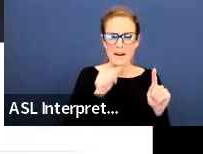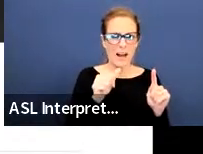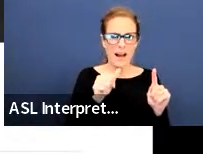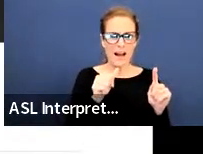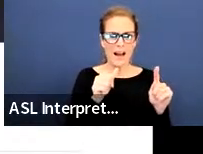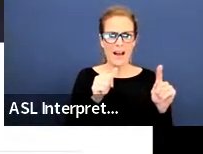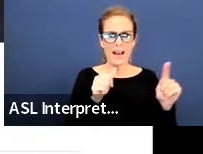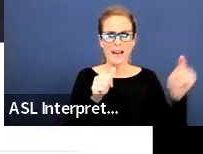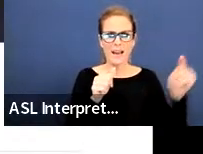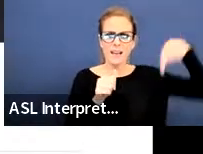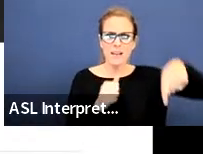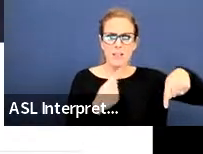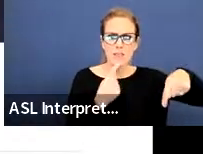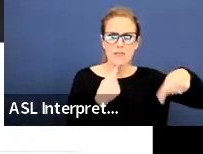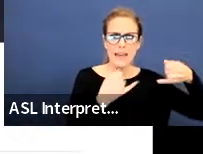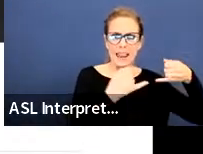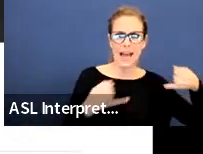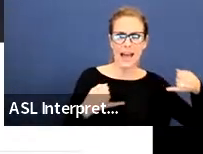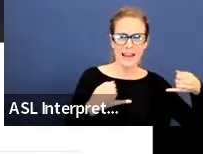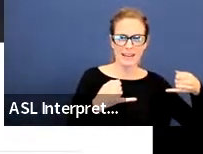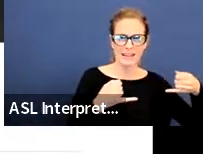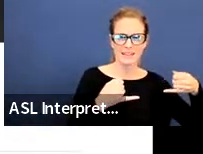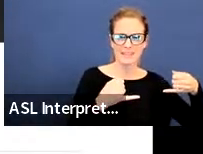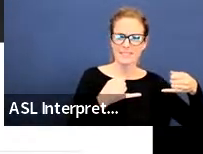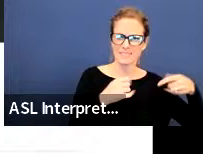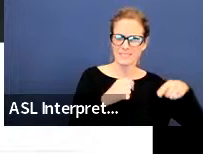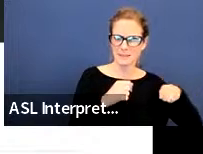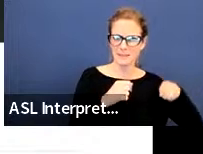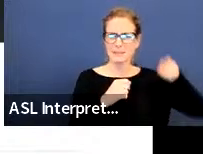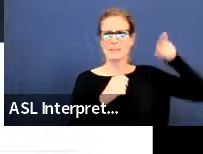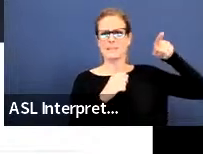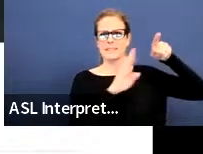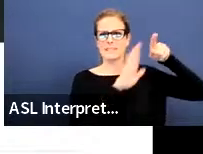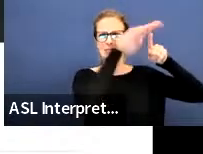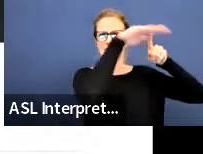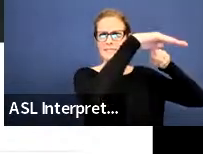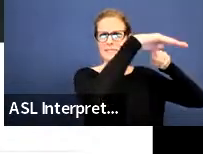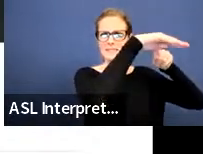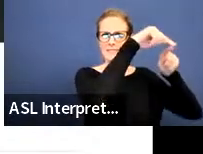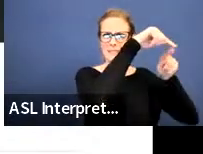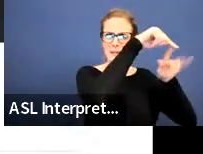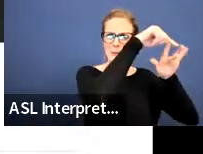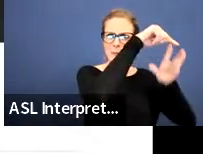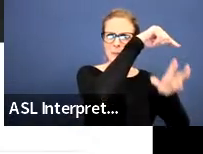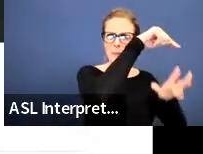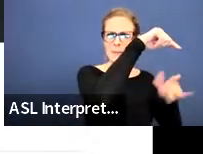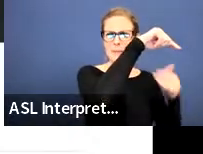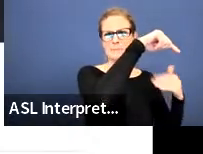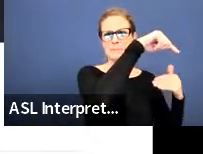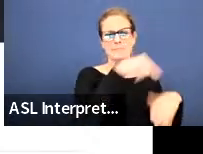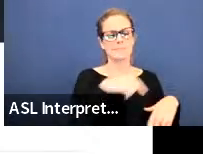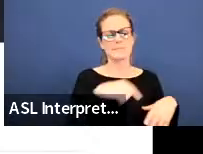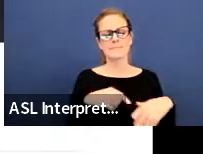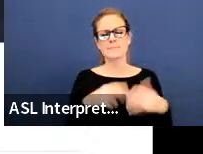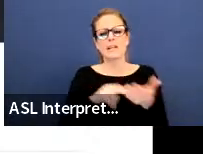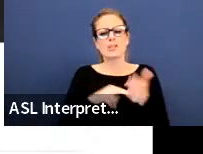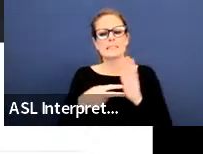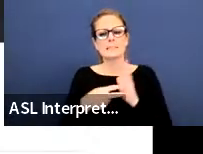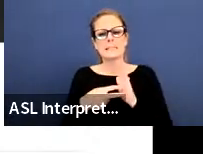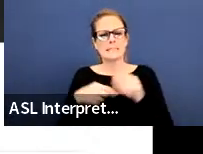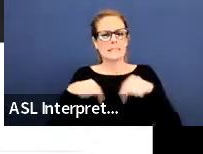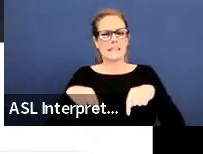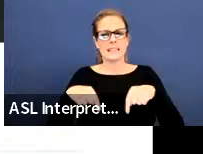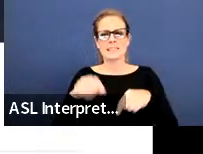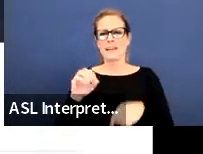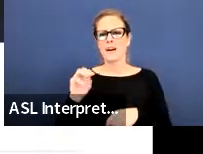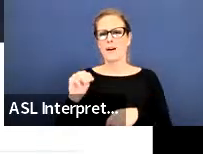the threshold between substantial and high community transmission yet. So I think it just puts this whole wave